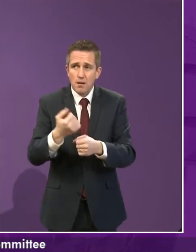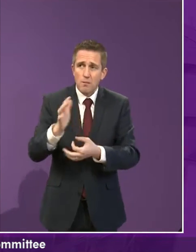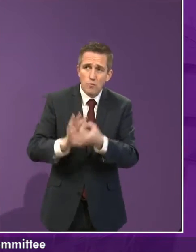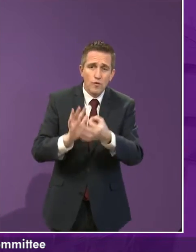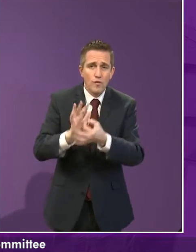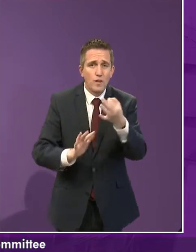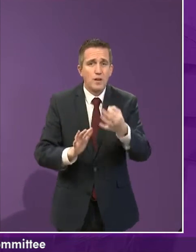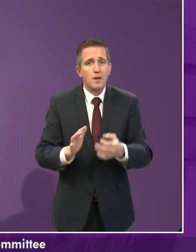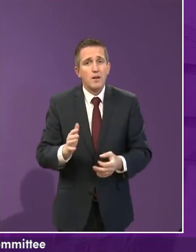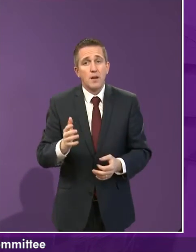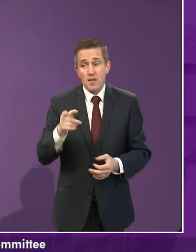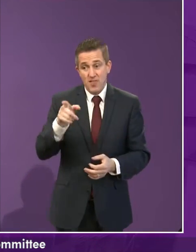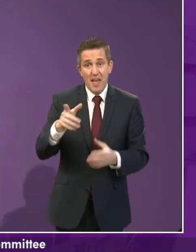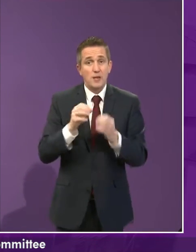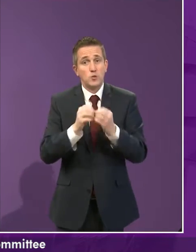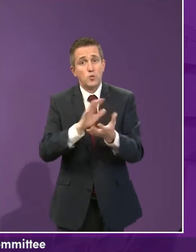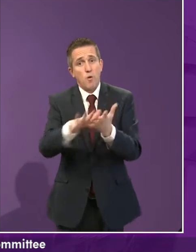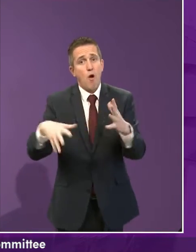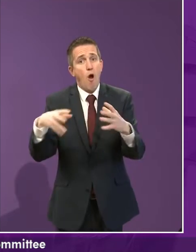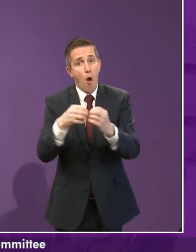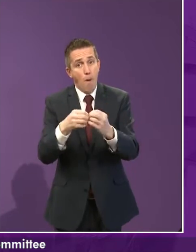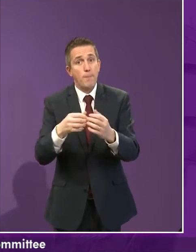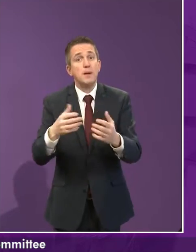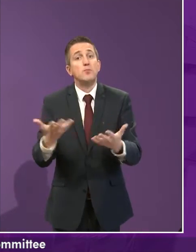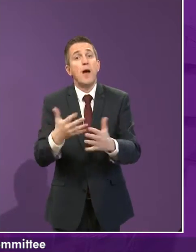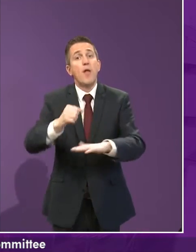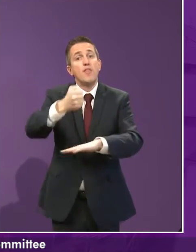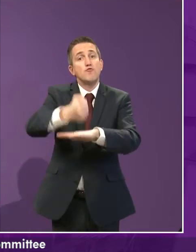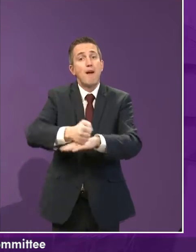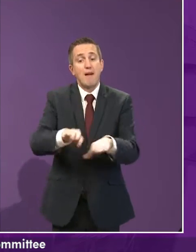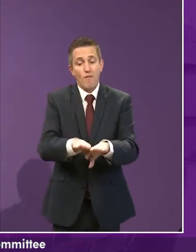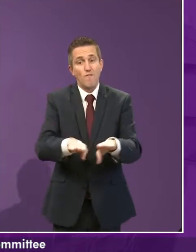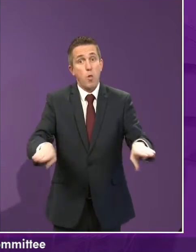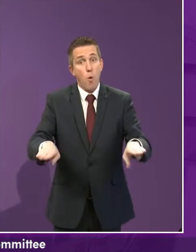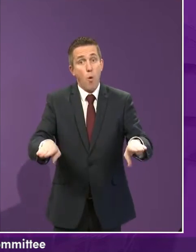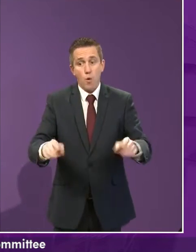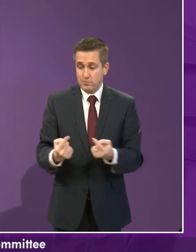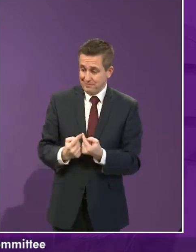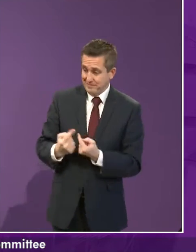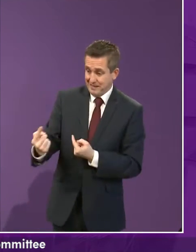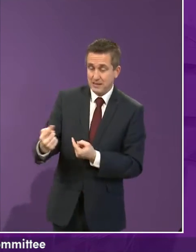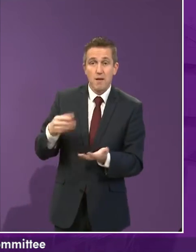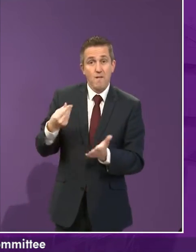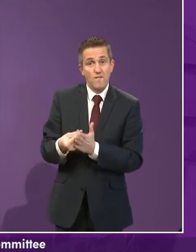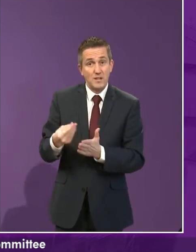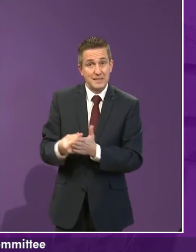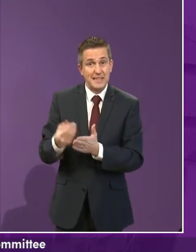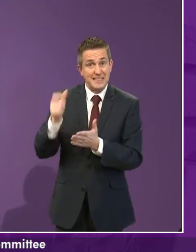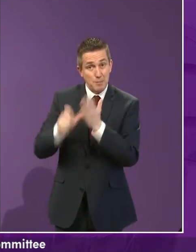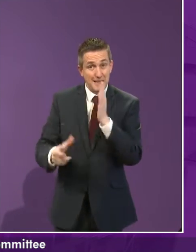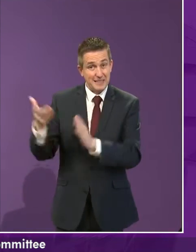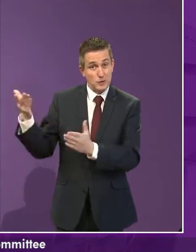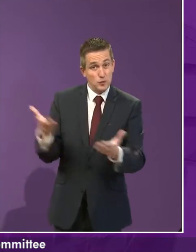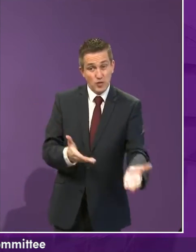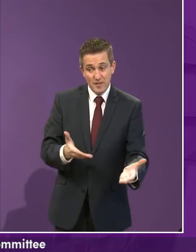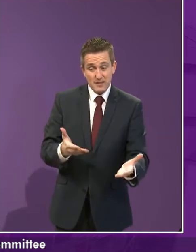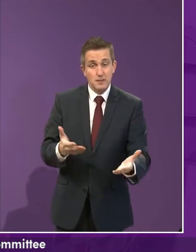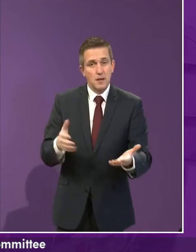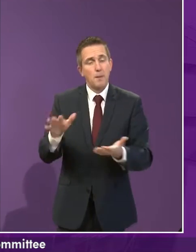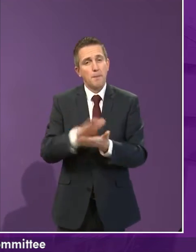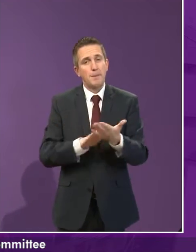and very much we have a student hub that's in the ground floor. It's right next to funding advice, disability services, so very much focusing